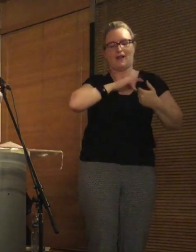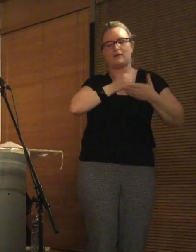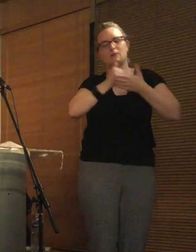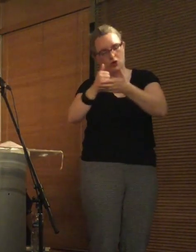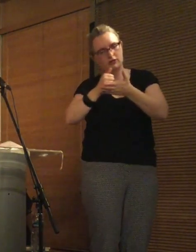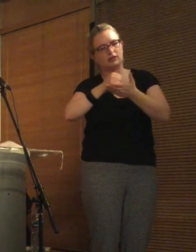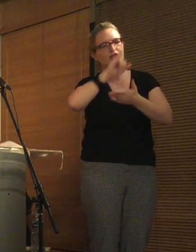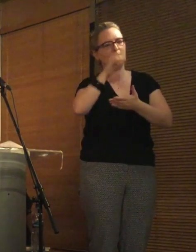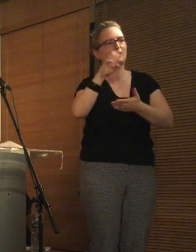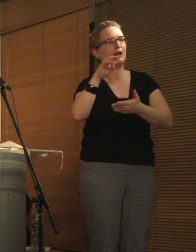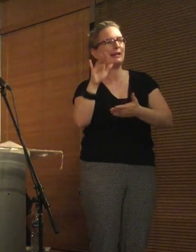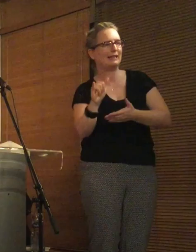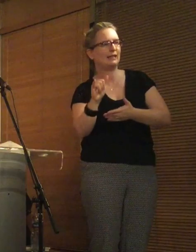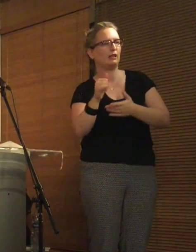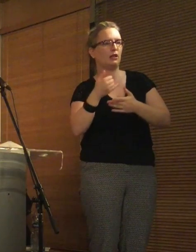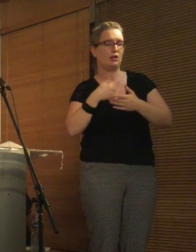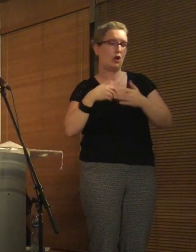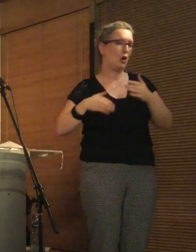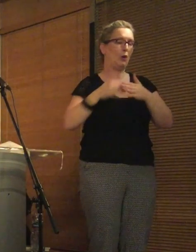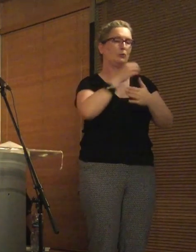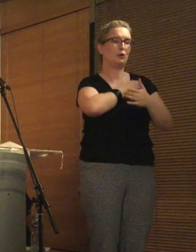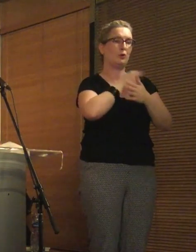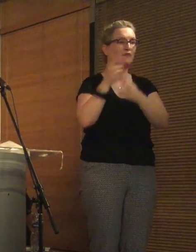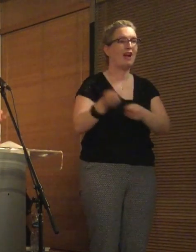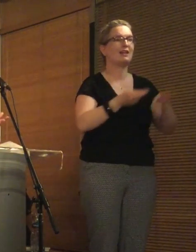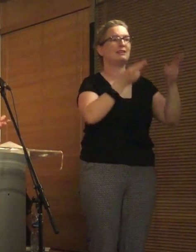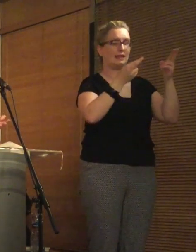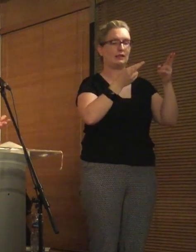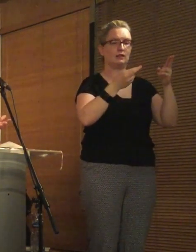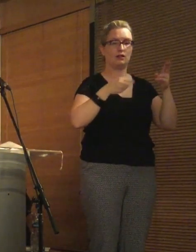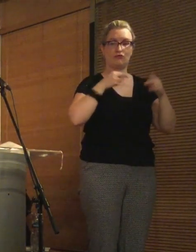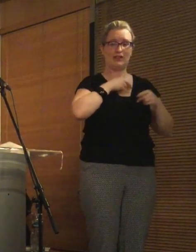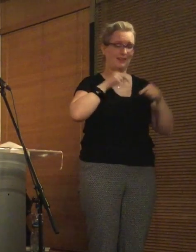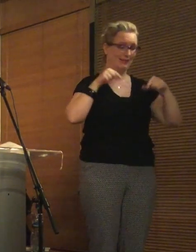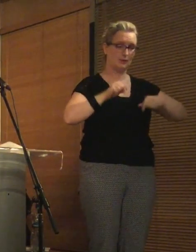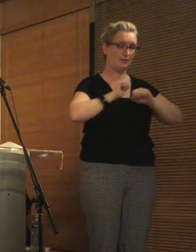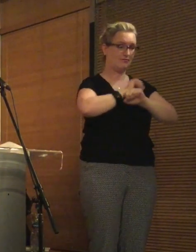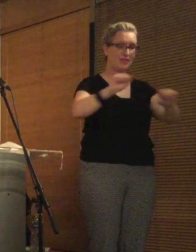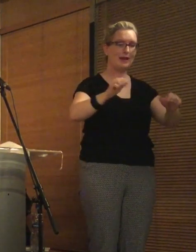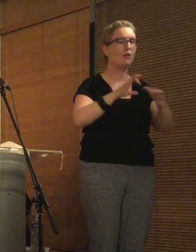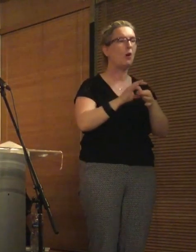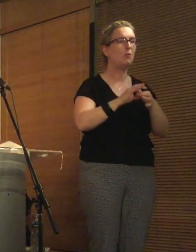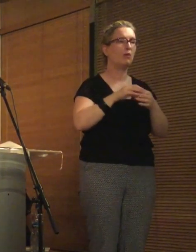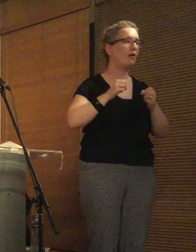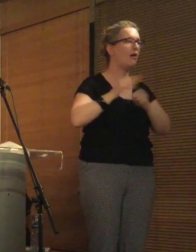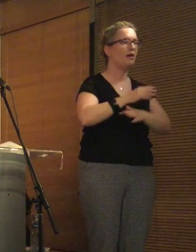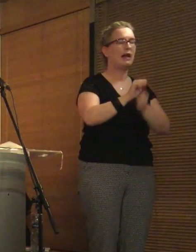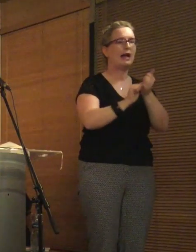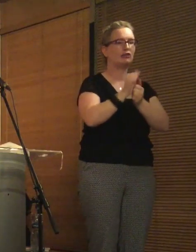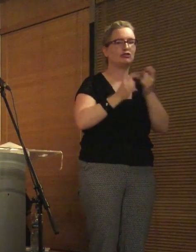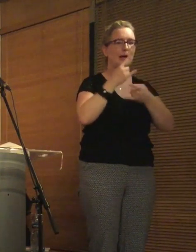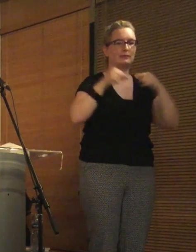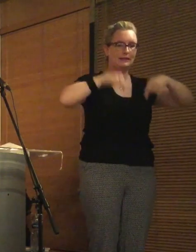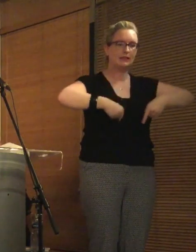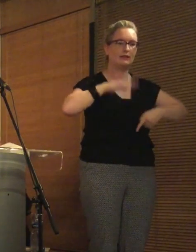to the rising. And in fact, this was their home. This is really where all the action was happening here